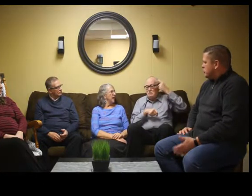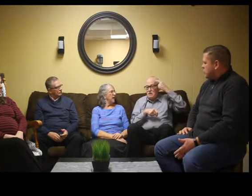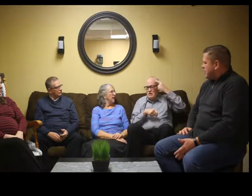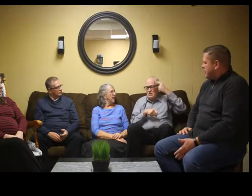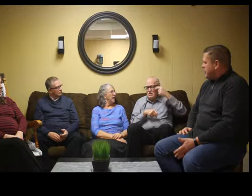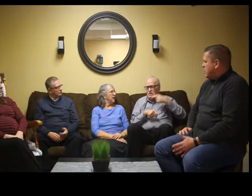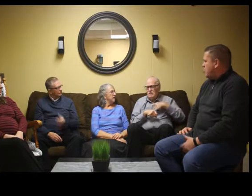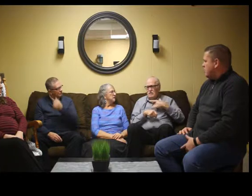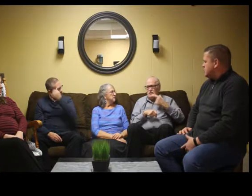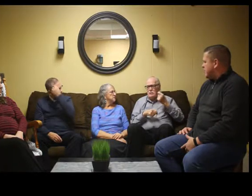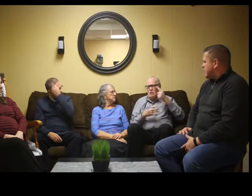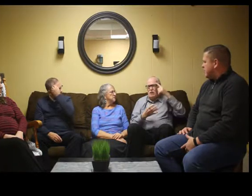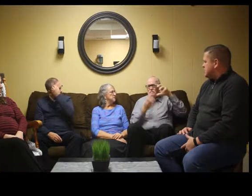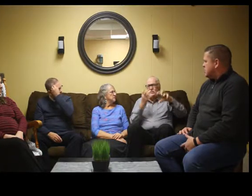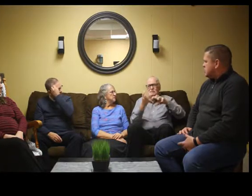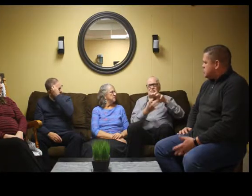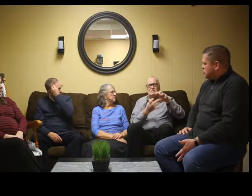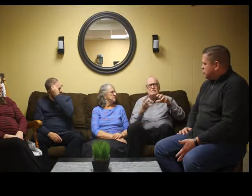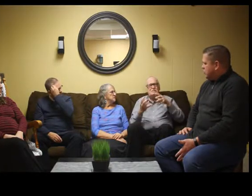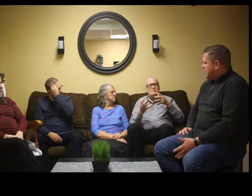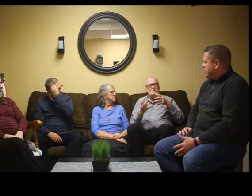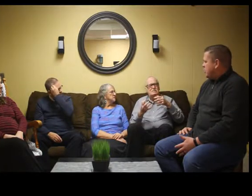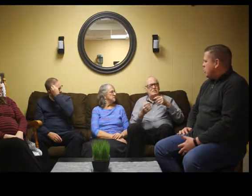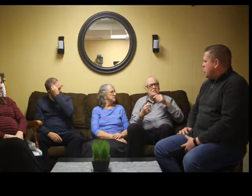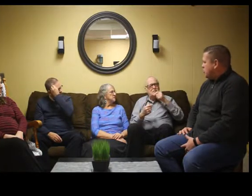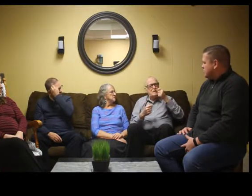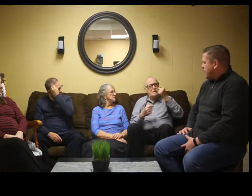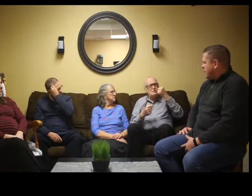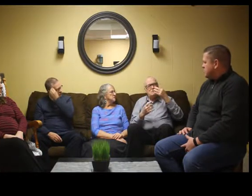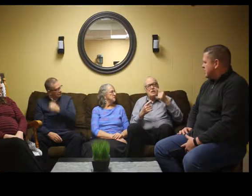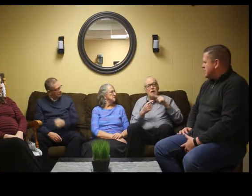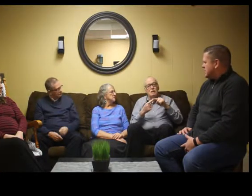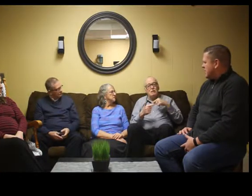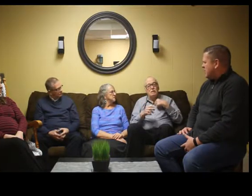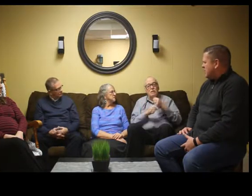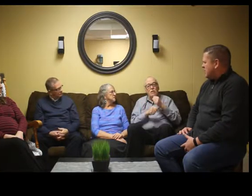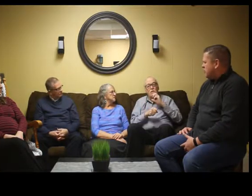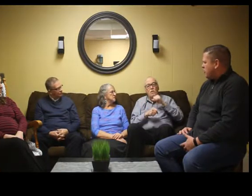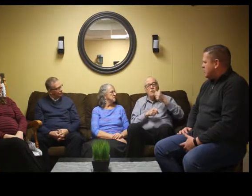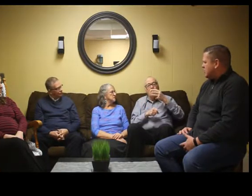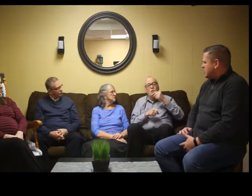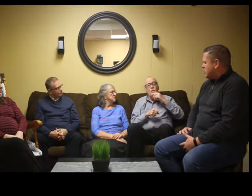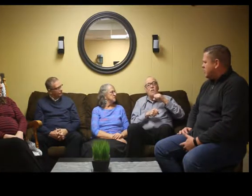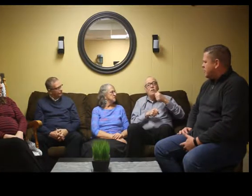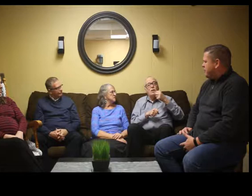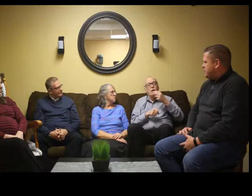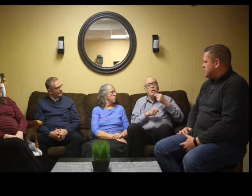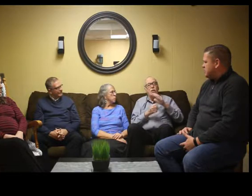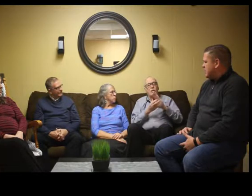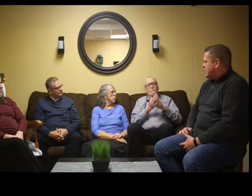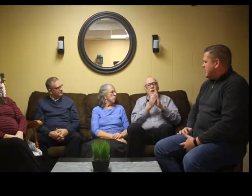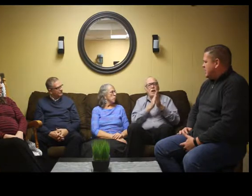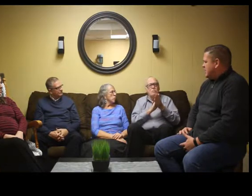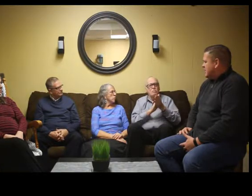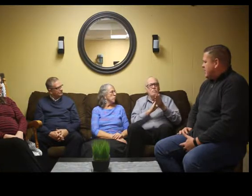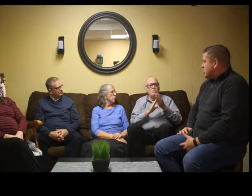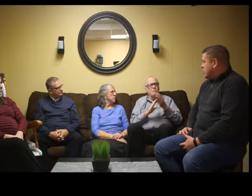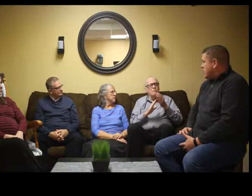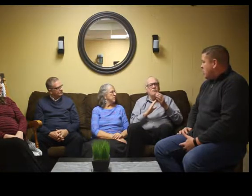oral method, home was sign language, school oral method, home sign language. And then internally I started to get a little confused. I started to get older